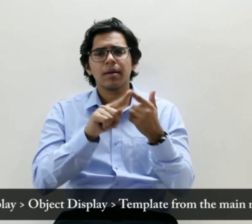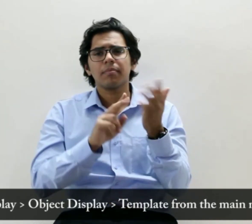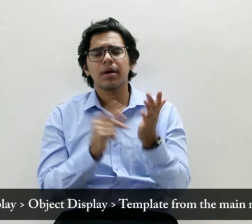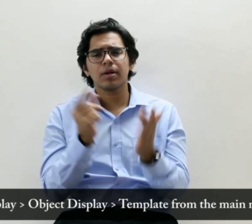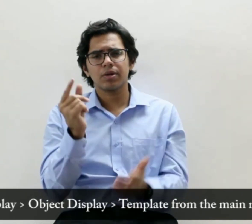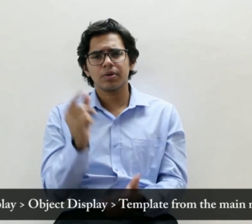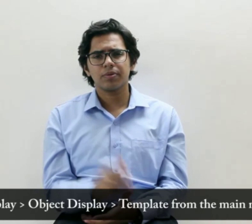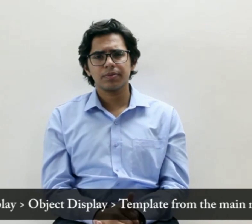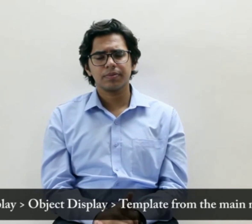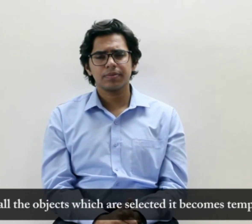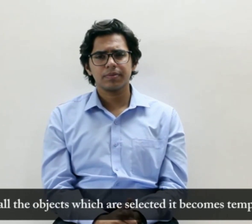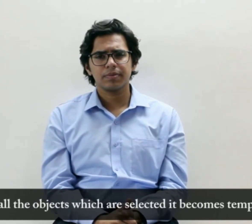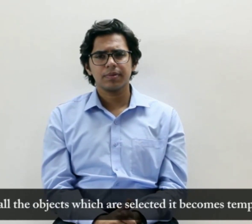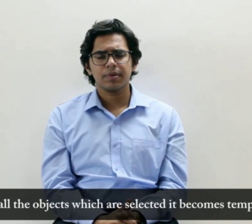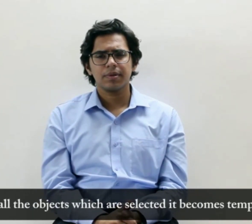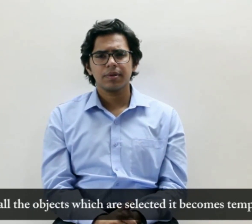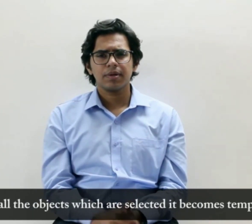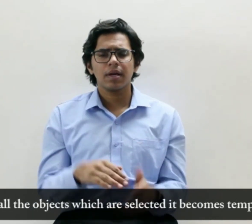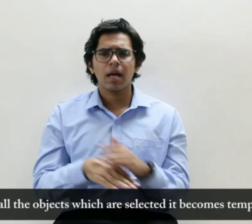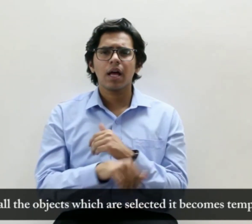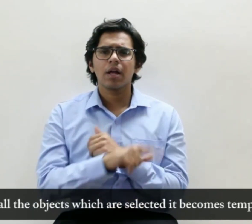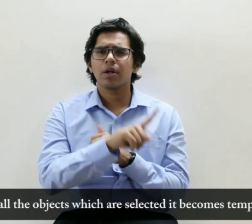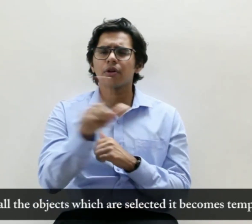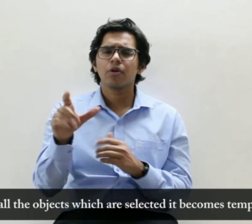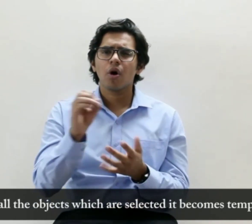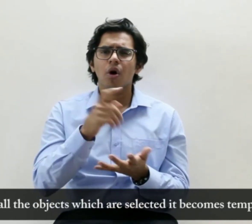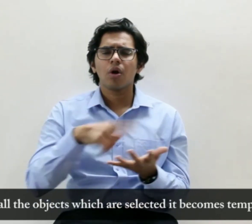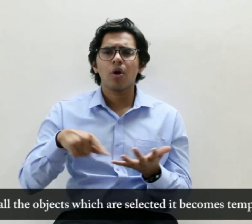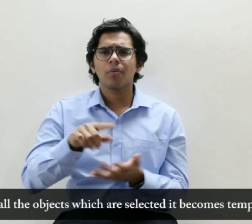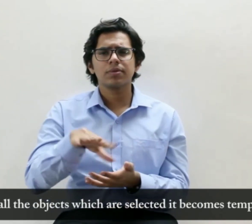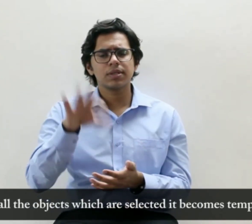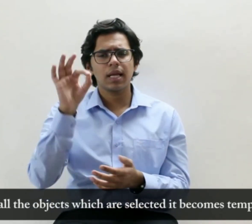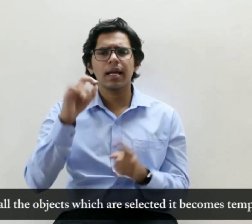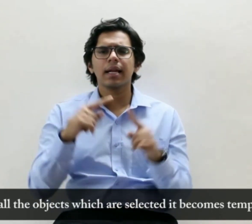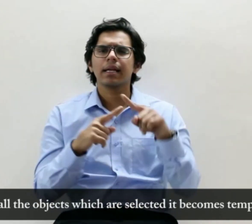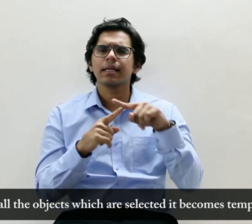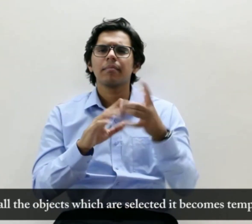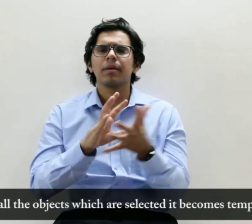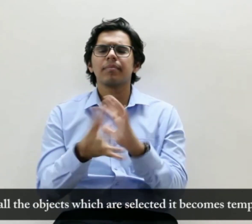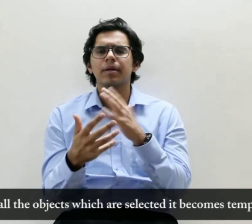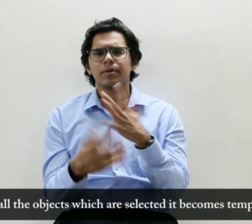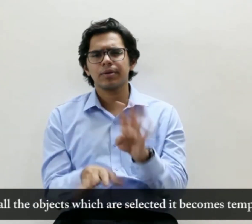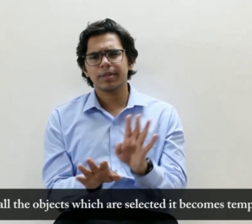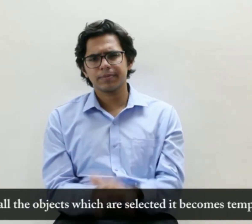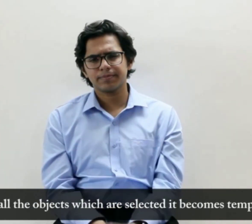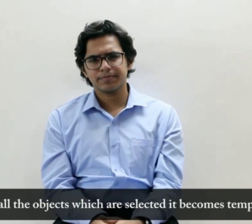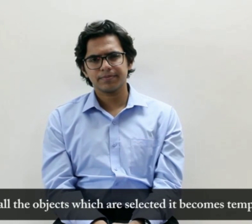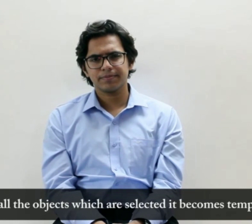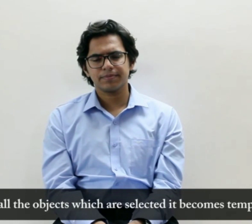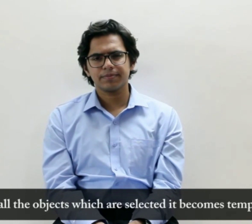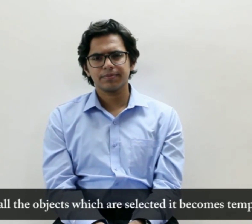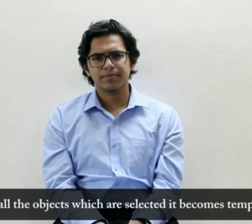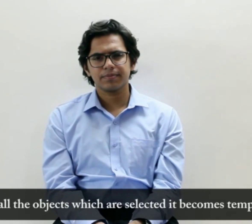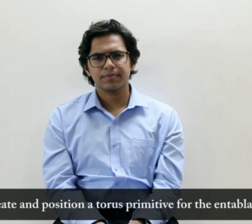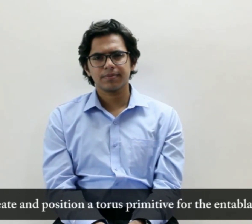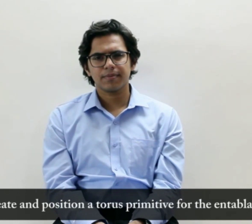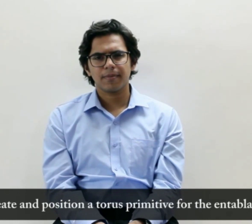Then all the objects which are selected, it becomes template. To create and position